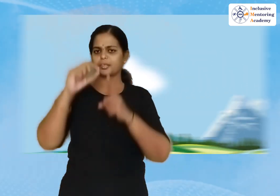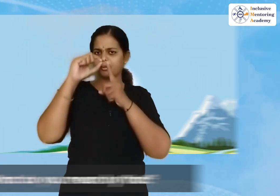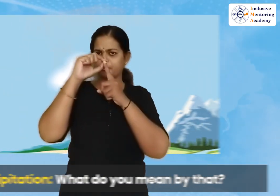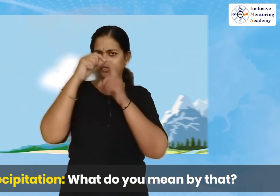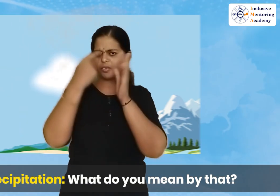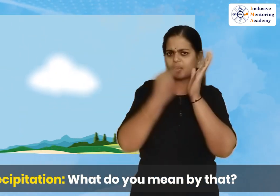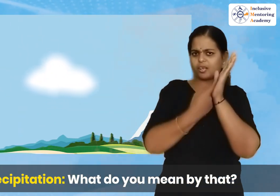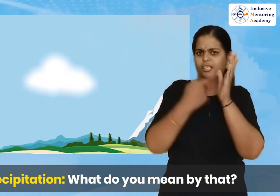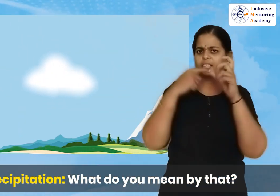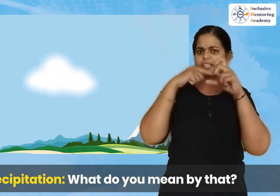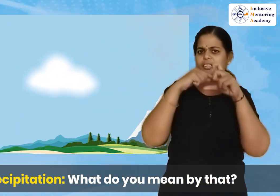Precipitation.